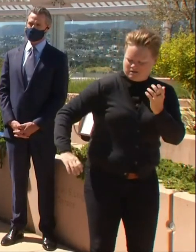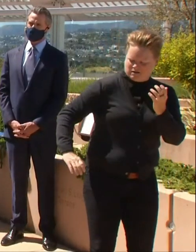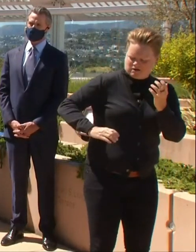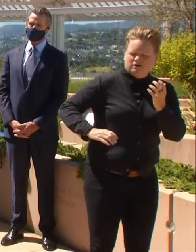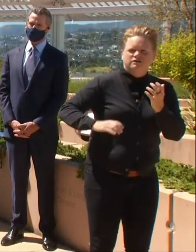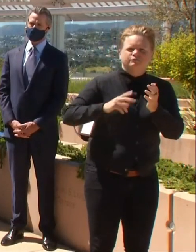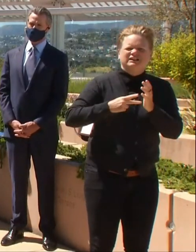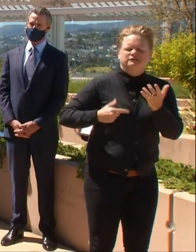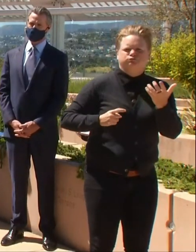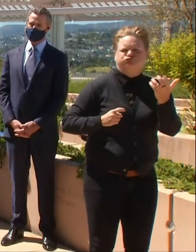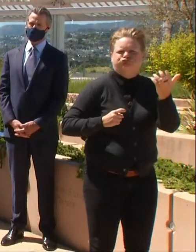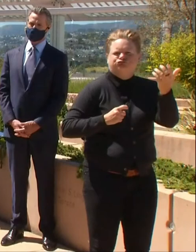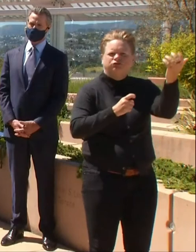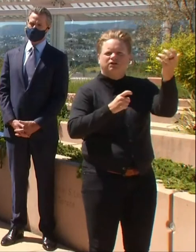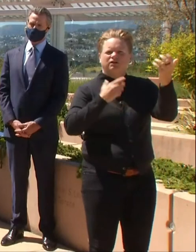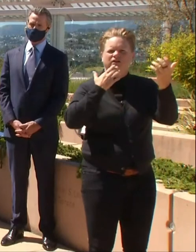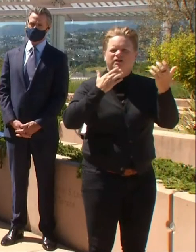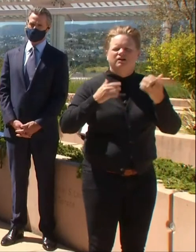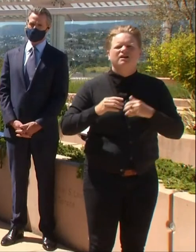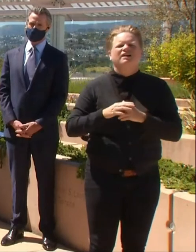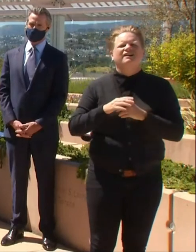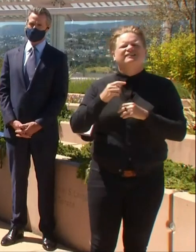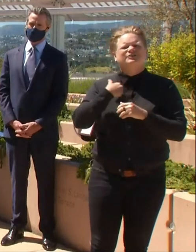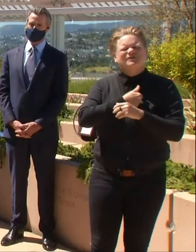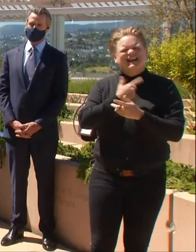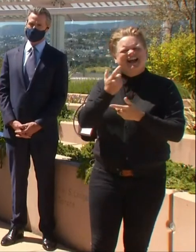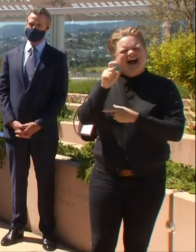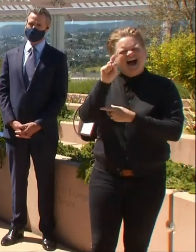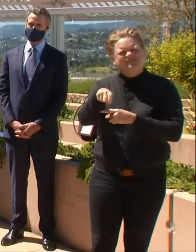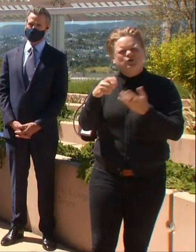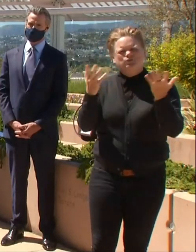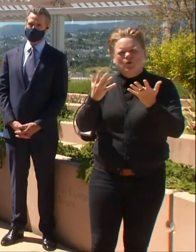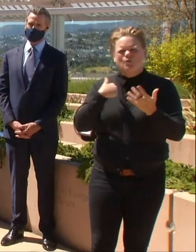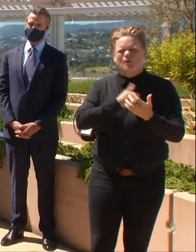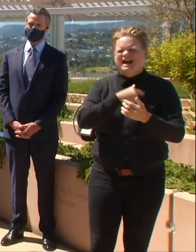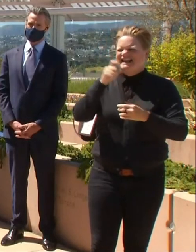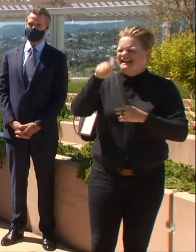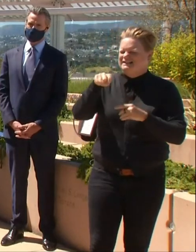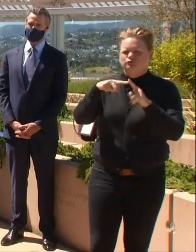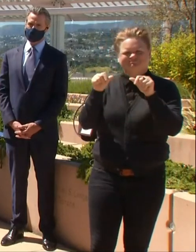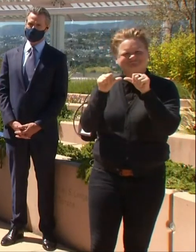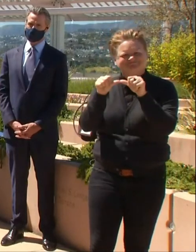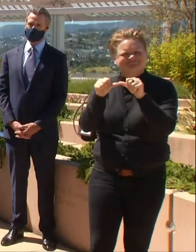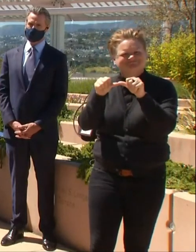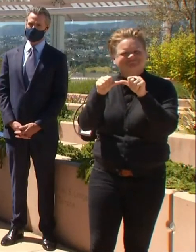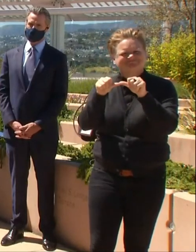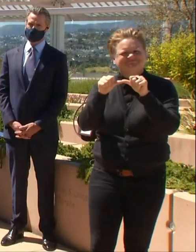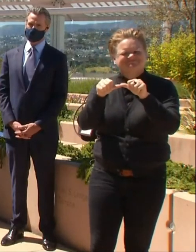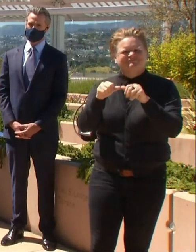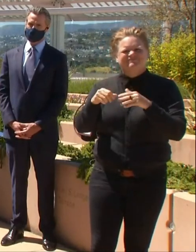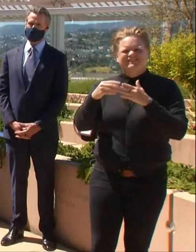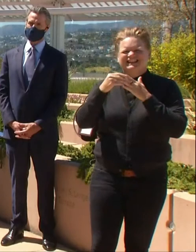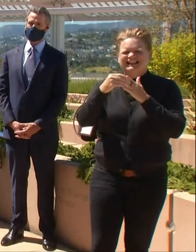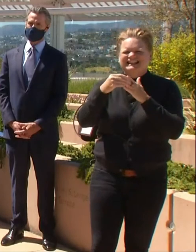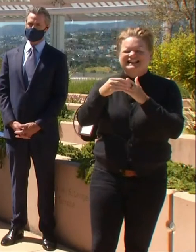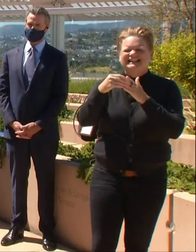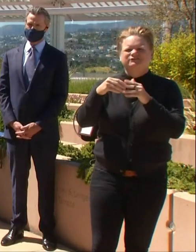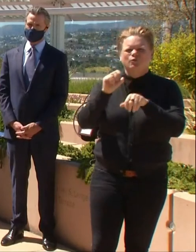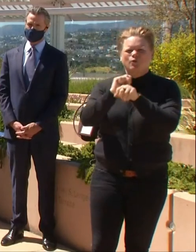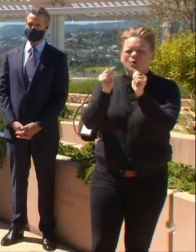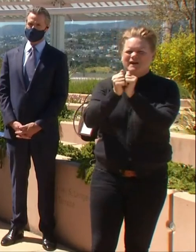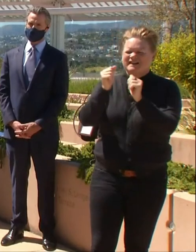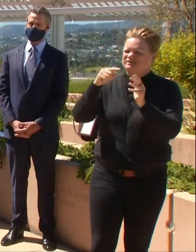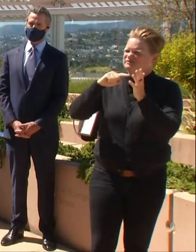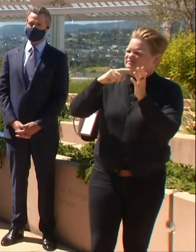do here in California, and we do that by leading, showing what is possible, charging forward in ways that are common sense